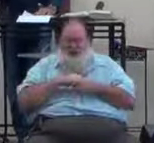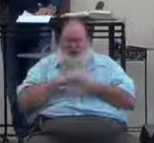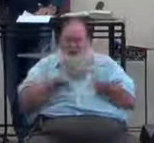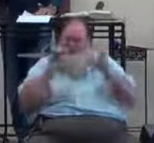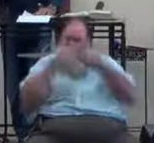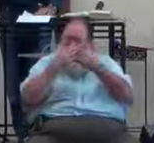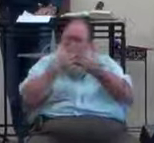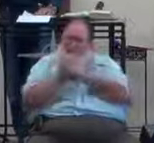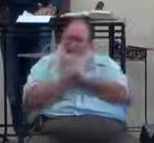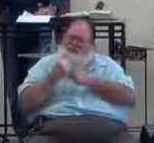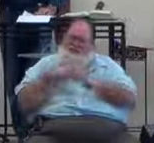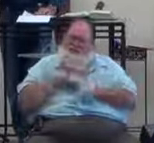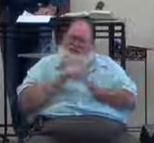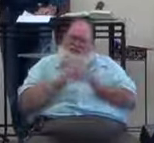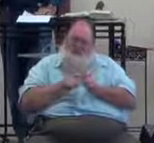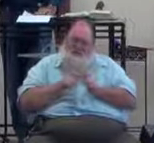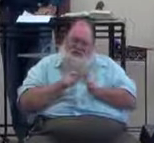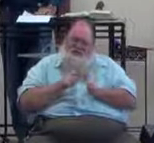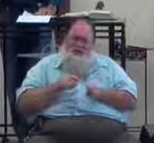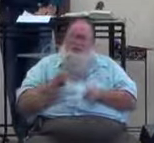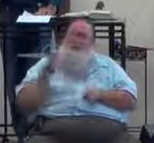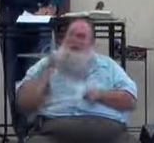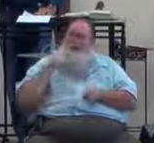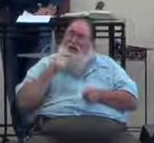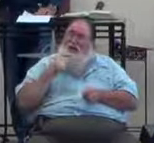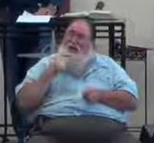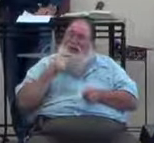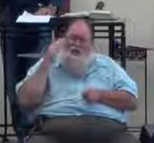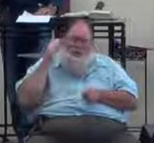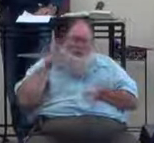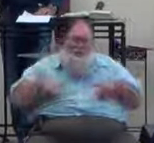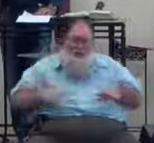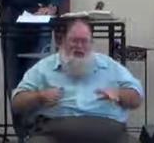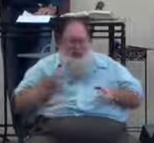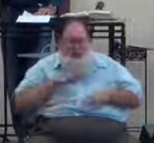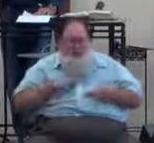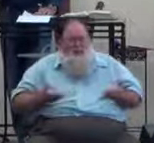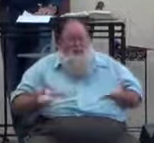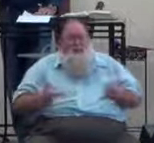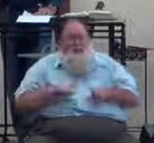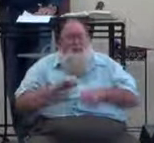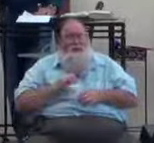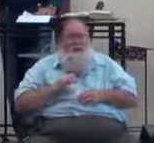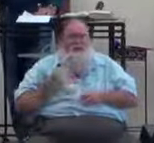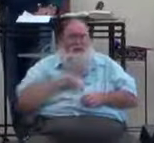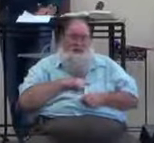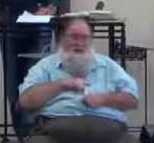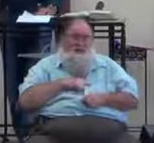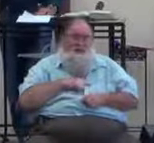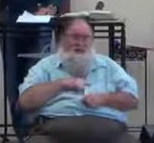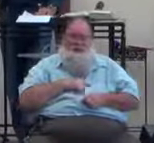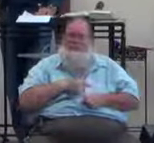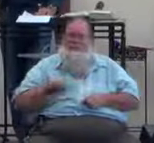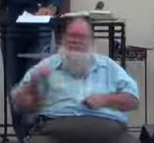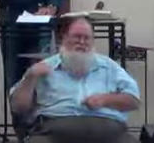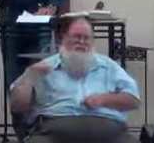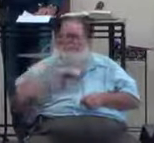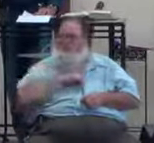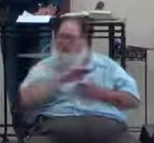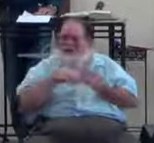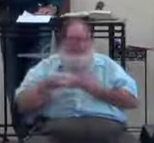why do you allow these bad things to happen to us? We've all been there. I know I've been there a lot.